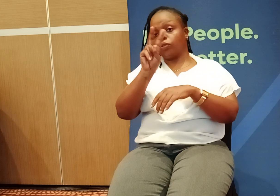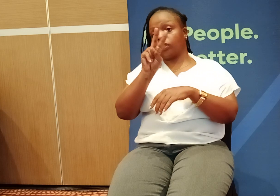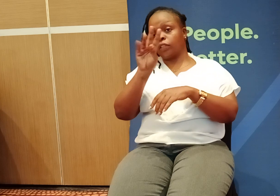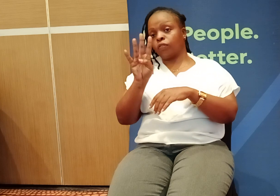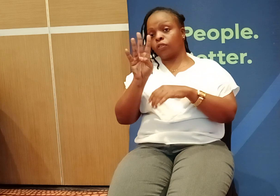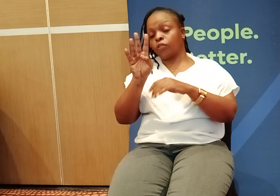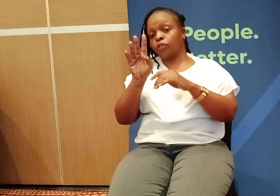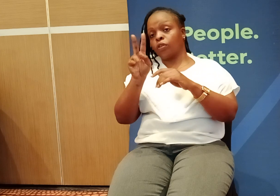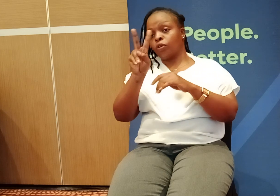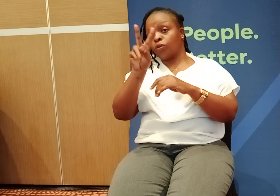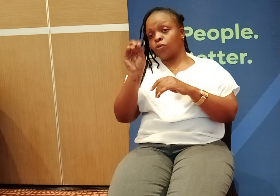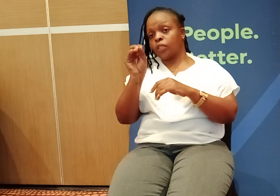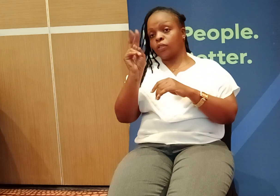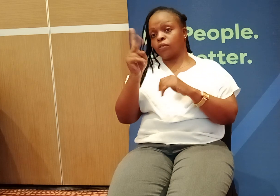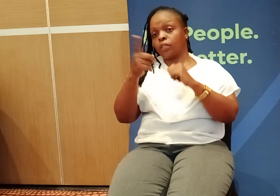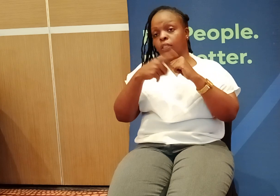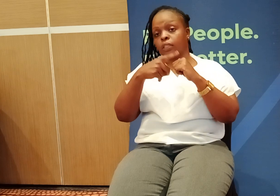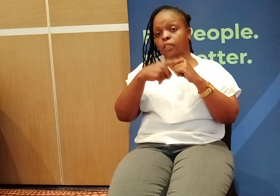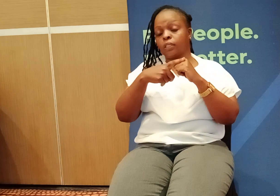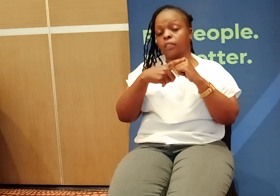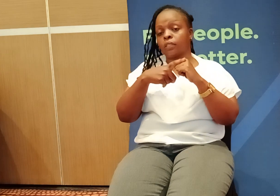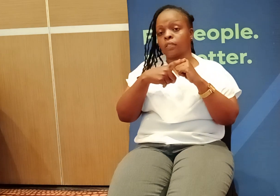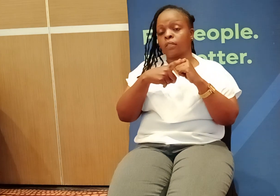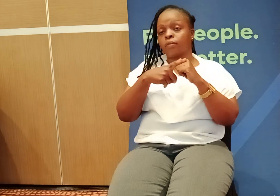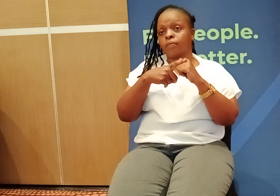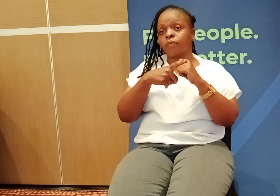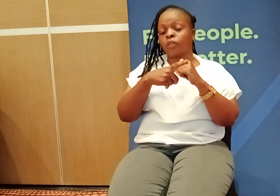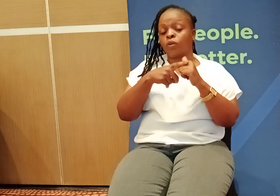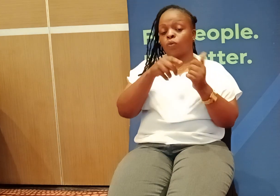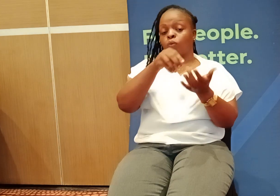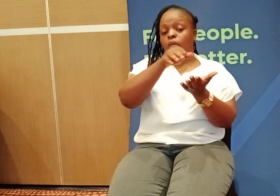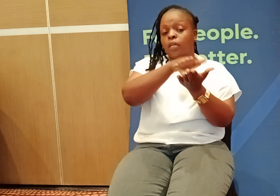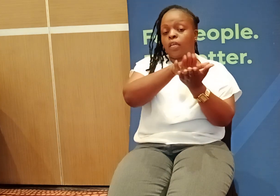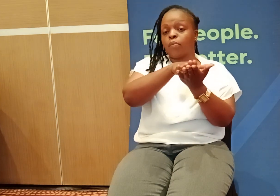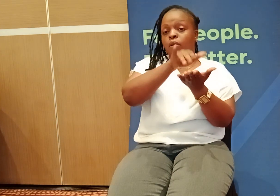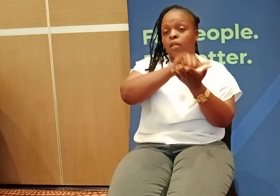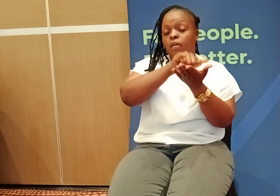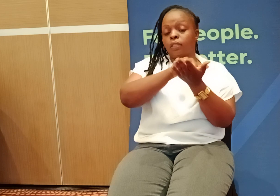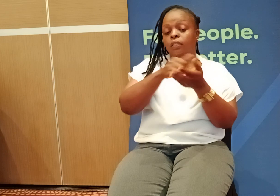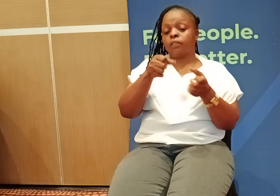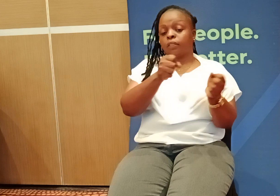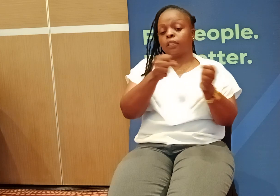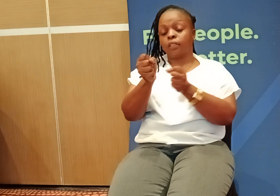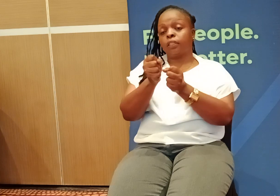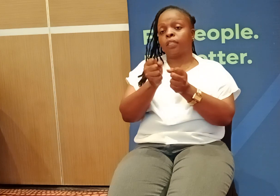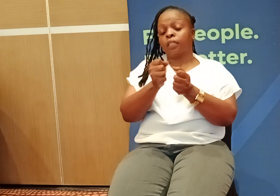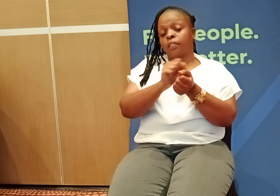2024-2026. We dub that strategy Transforming Today Together.